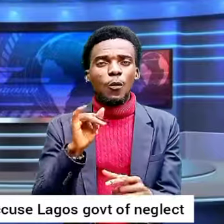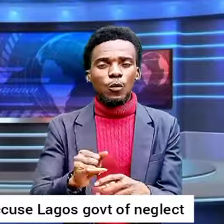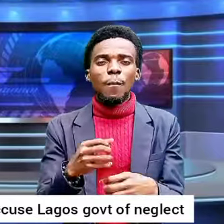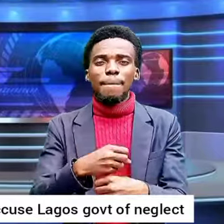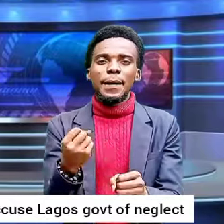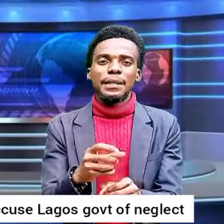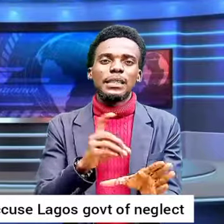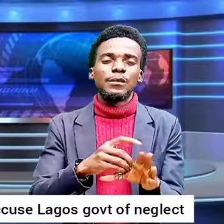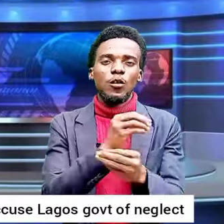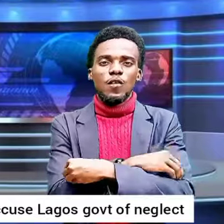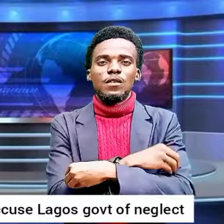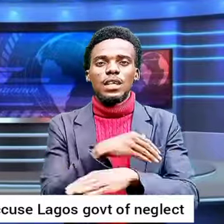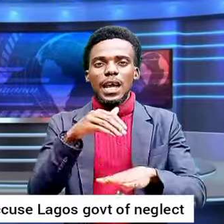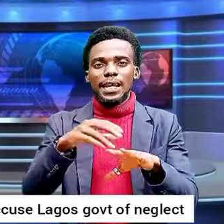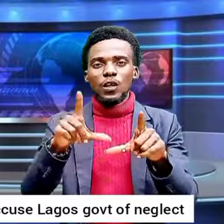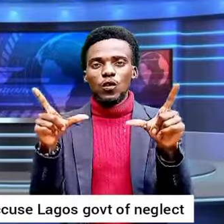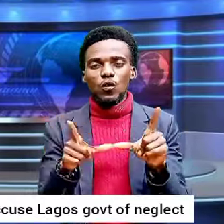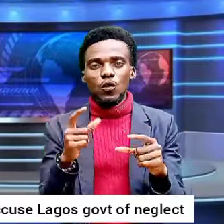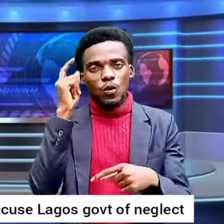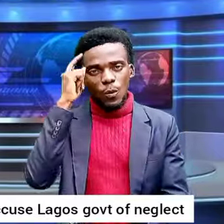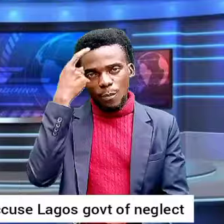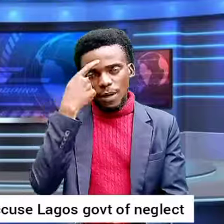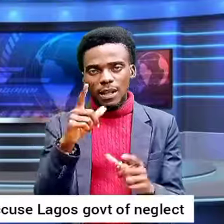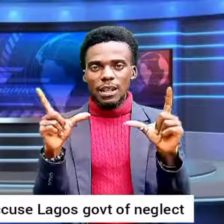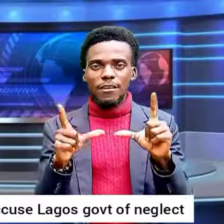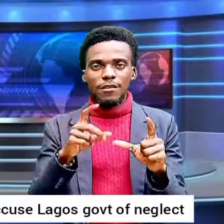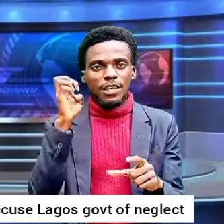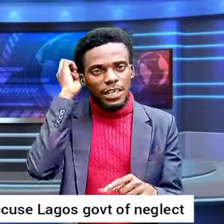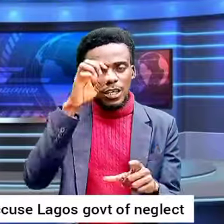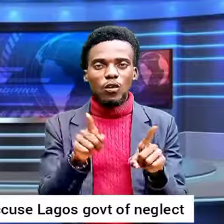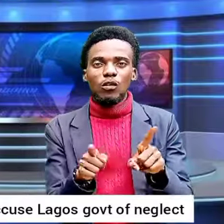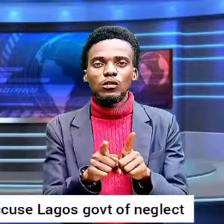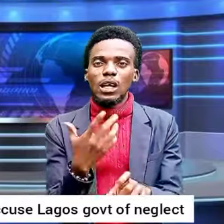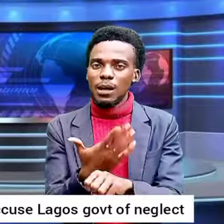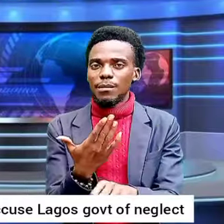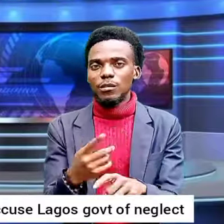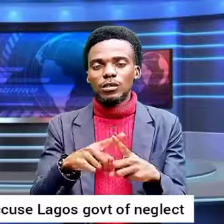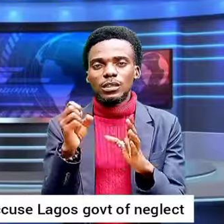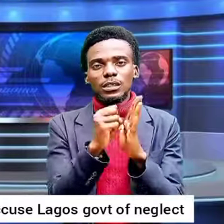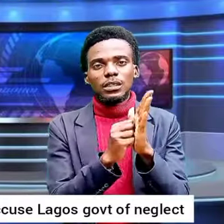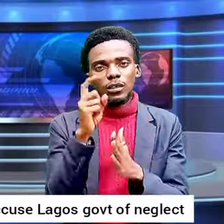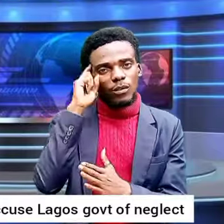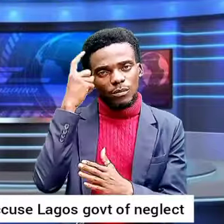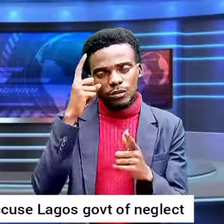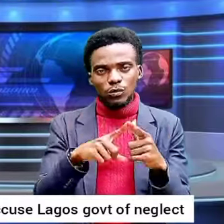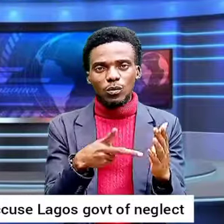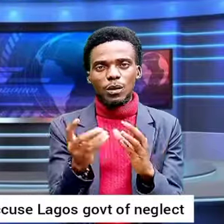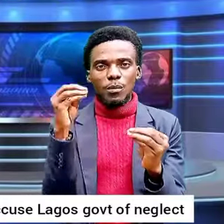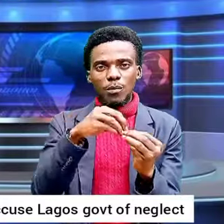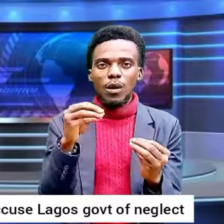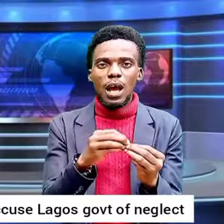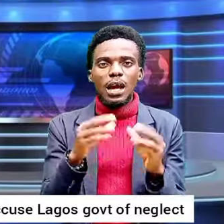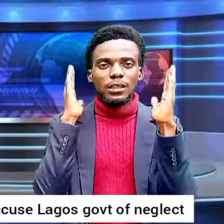local government level. He also appealed to the state government to pay more attention to the 49 inclusive schools